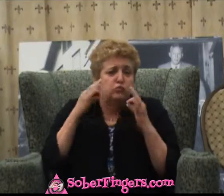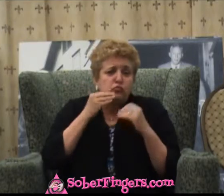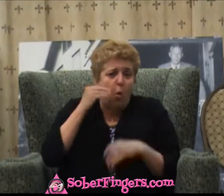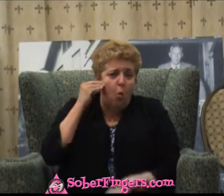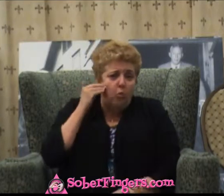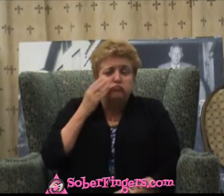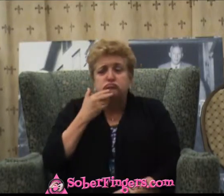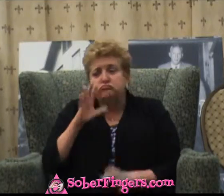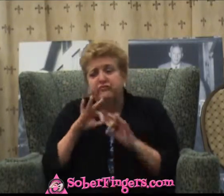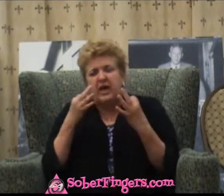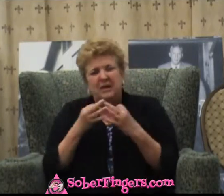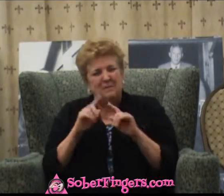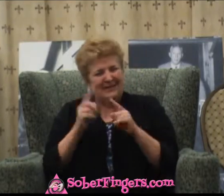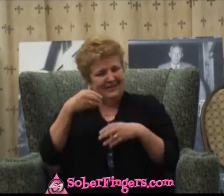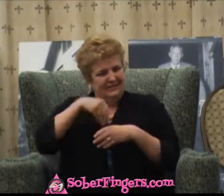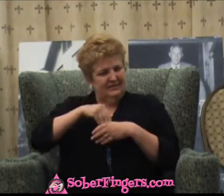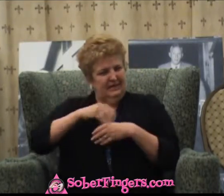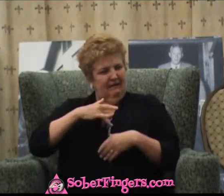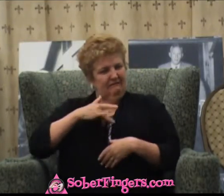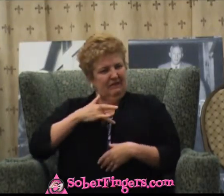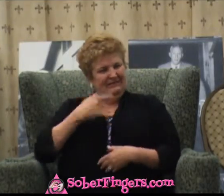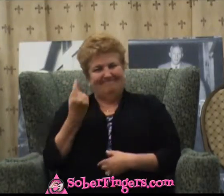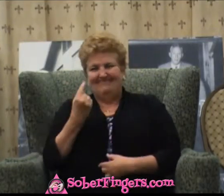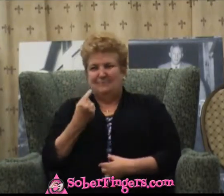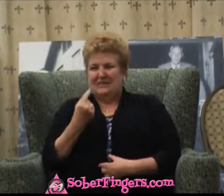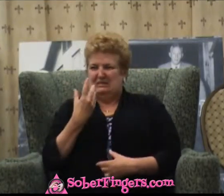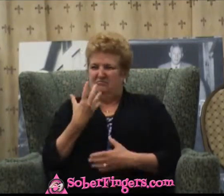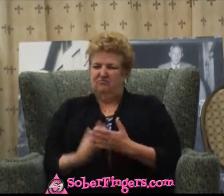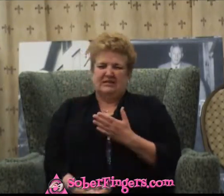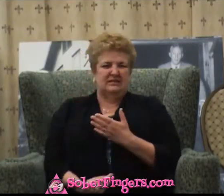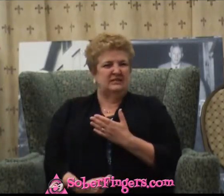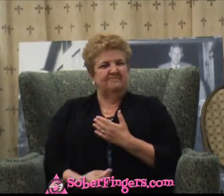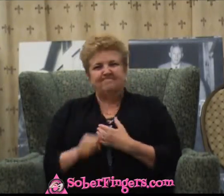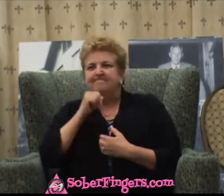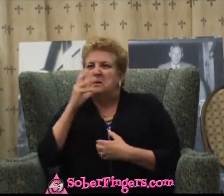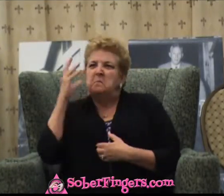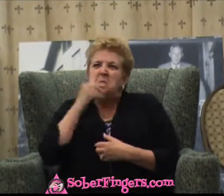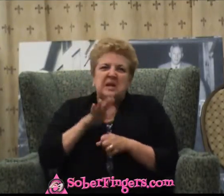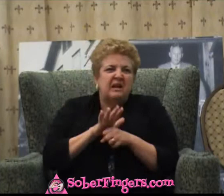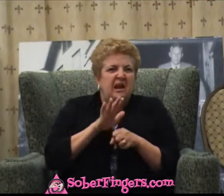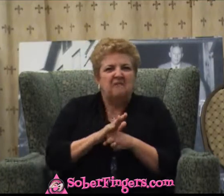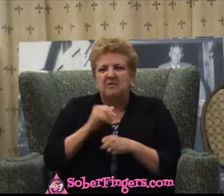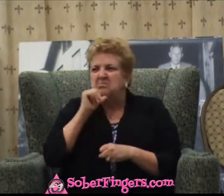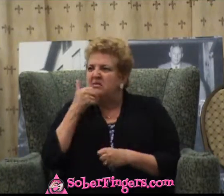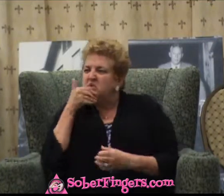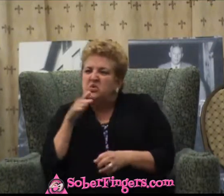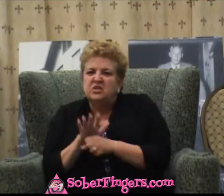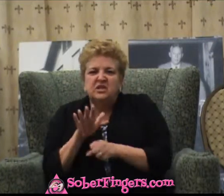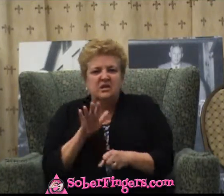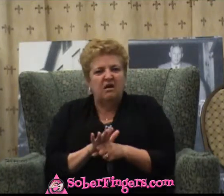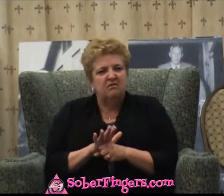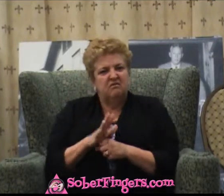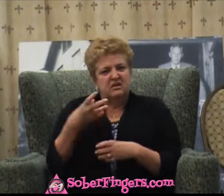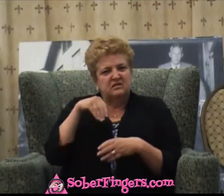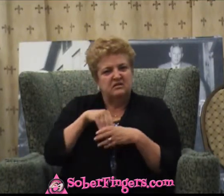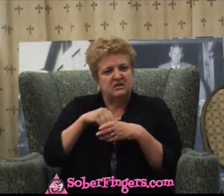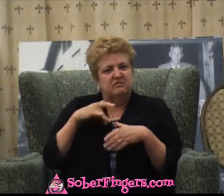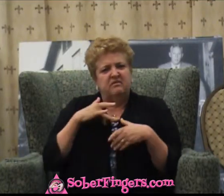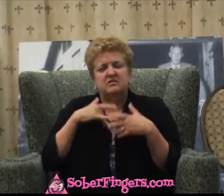empty inside. I always felt like something was missing. I always felt like I wasn't pretty enough or good enough or anything enough. I just always was sad, and I was always blue.